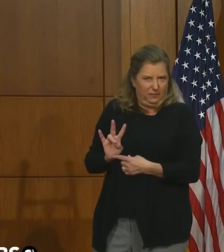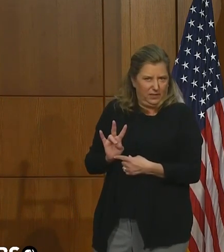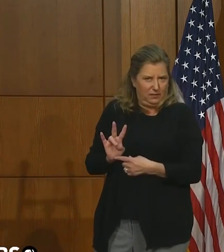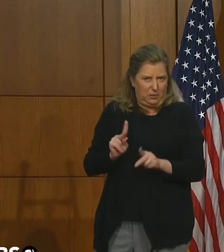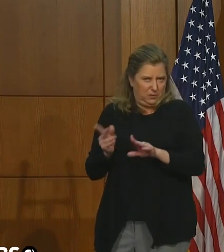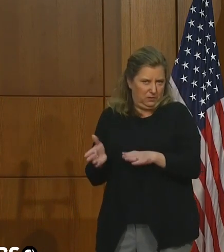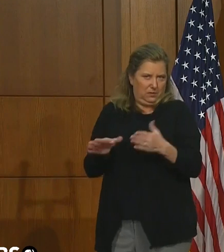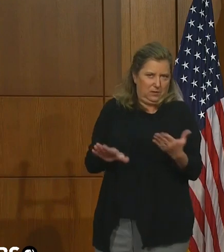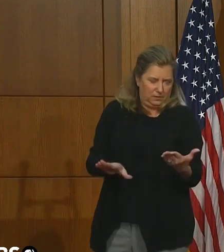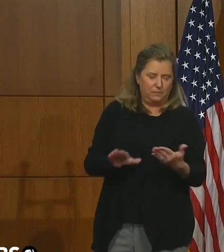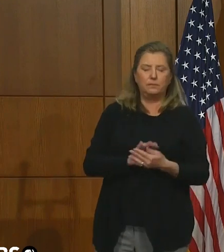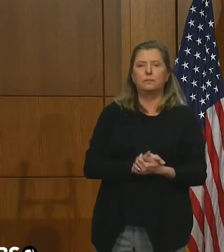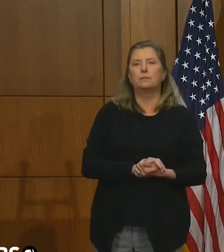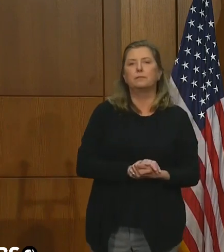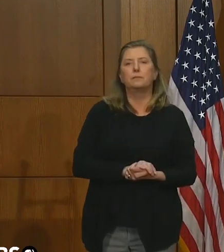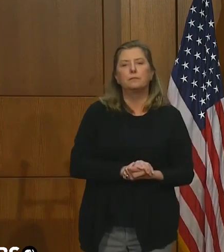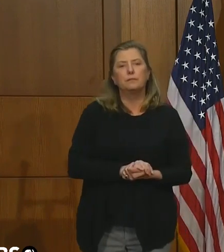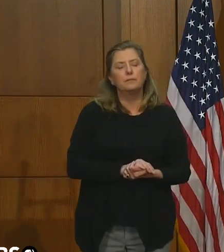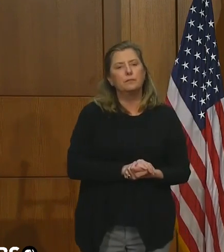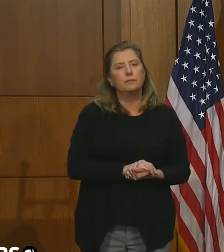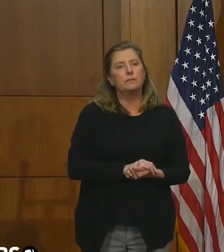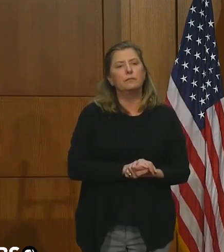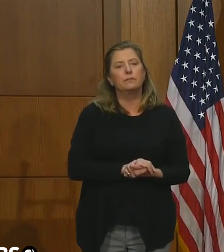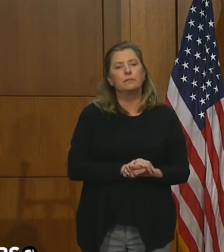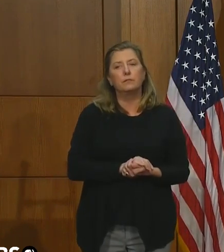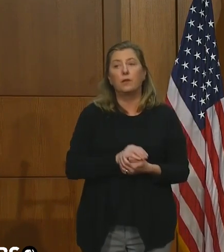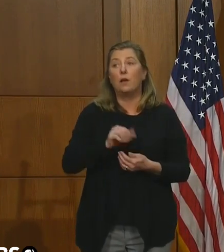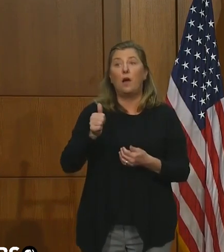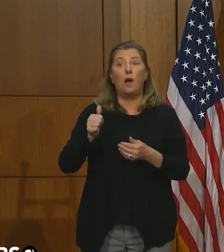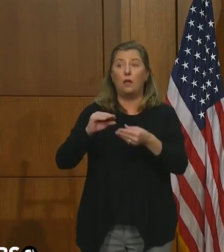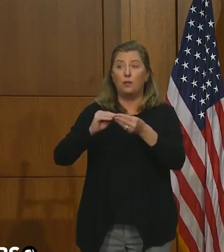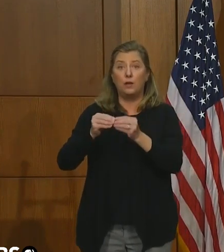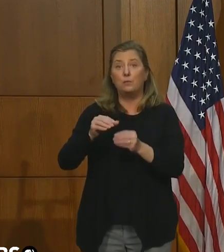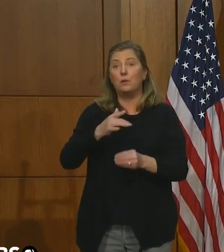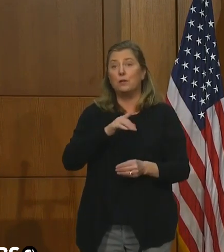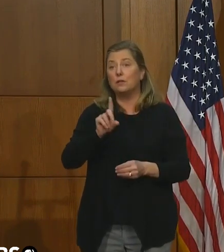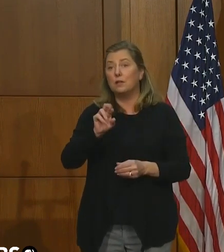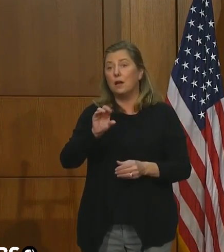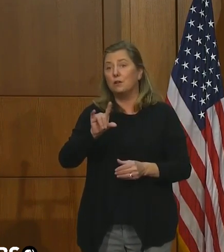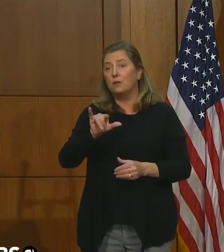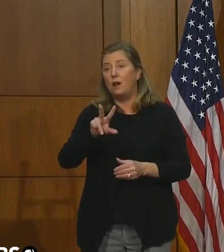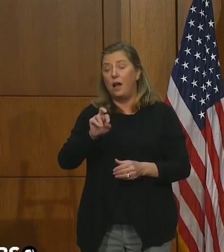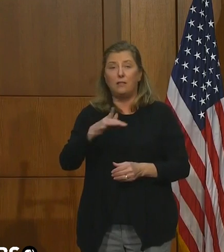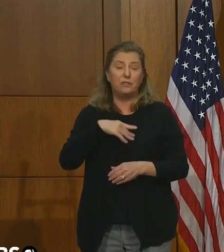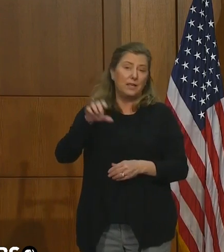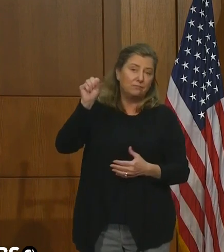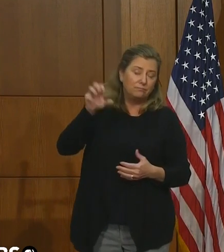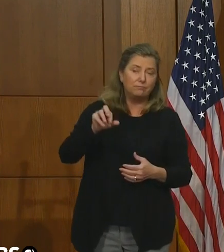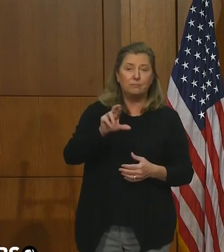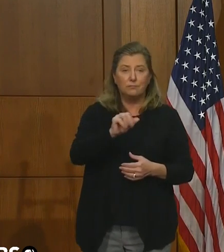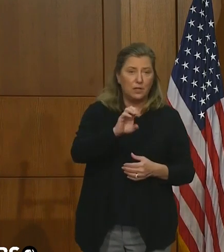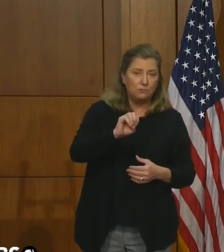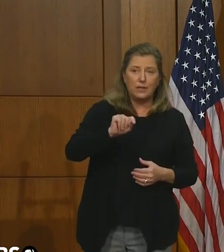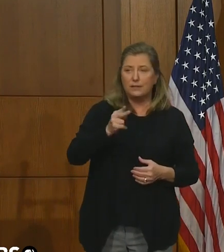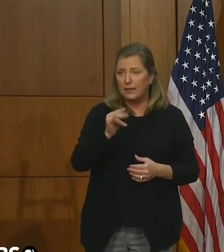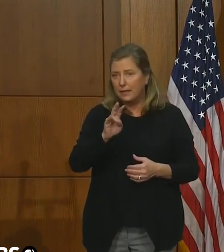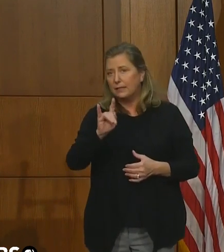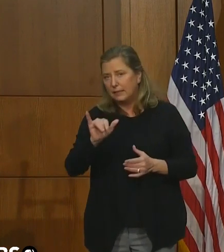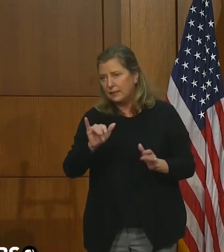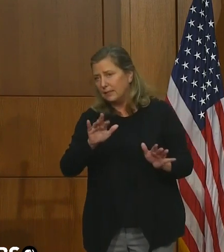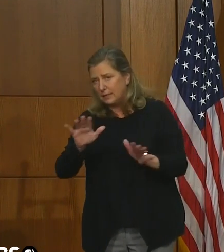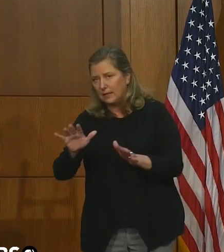that same reporting period as well. All the other data that Dr. Oliver typically reports out on race, ethnicity, breakdowns, et